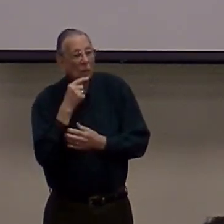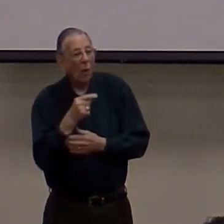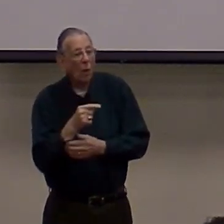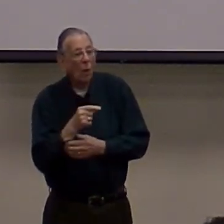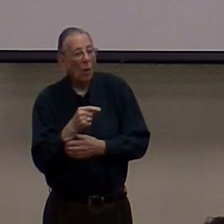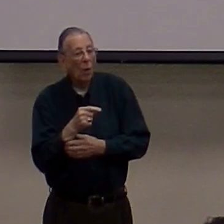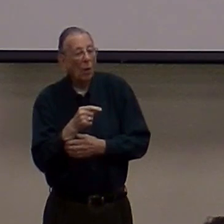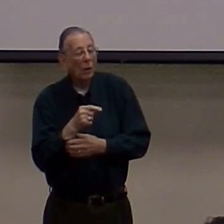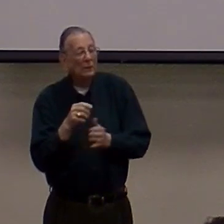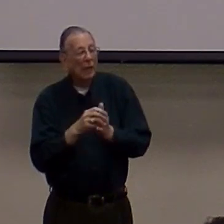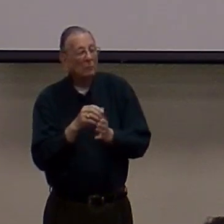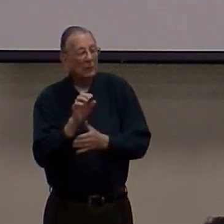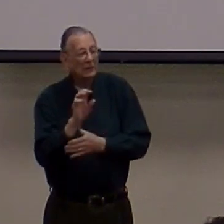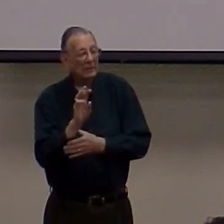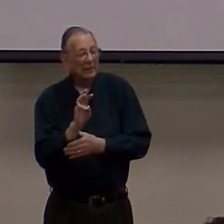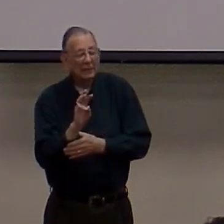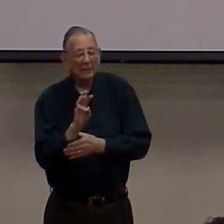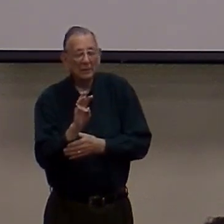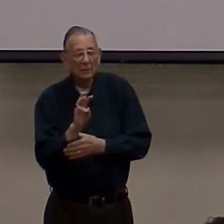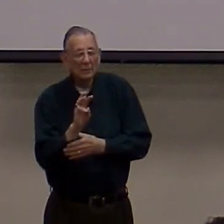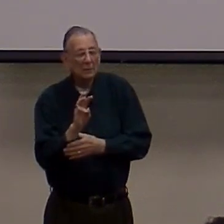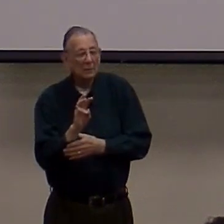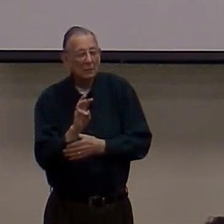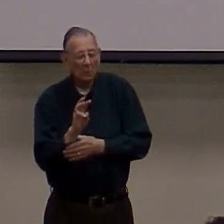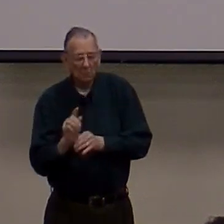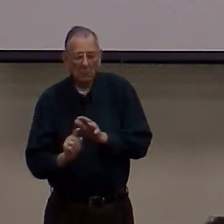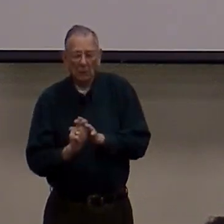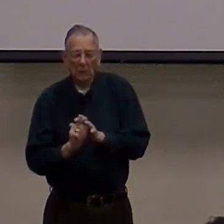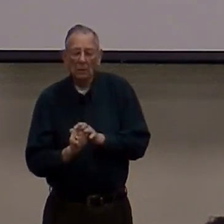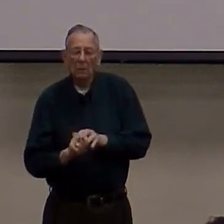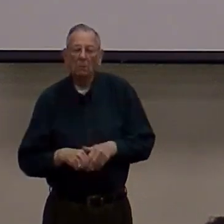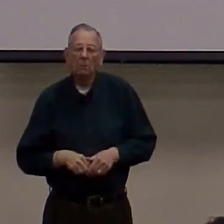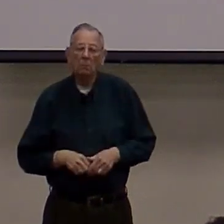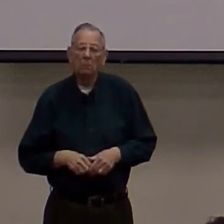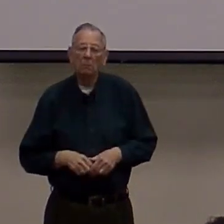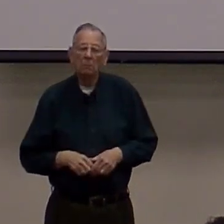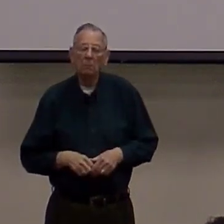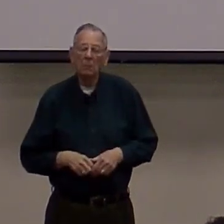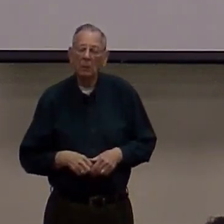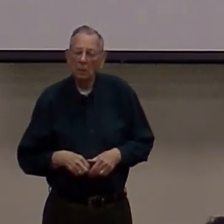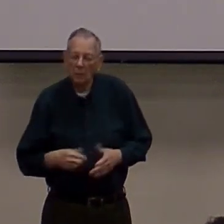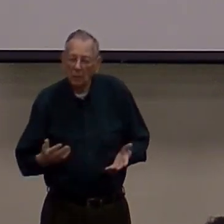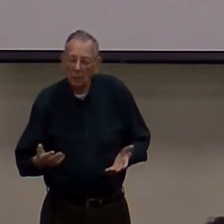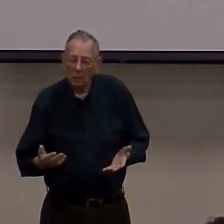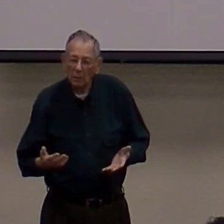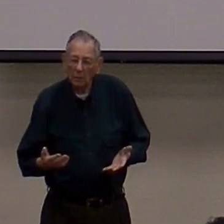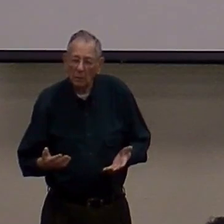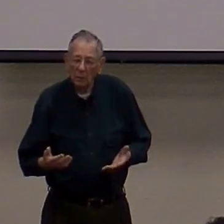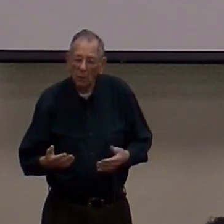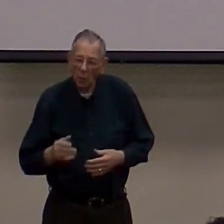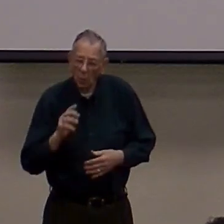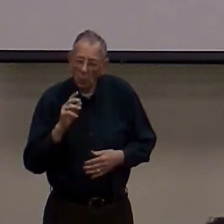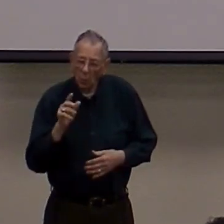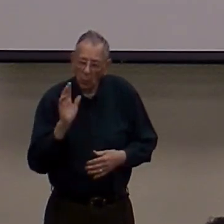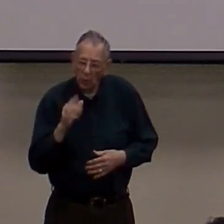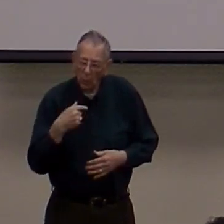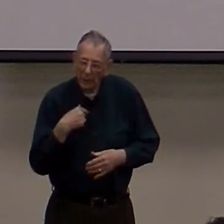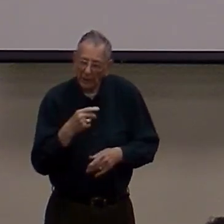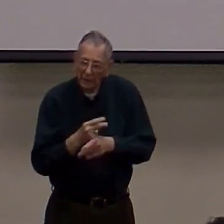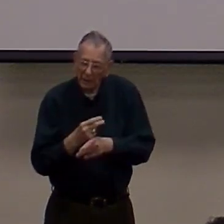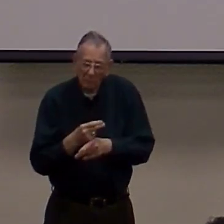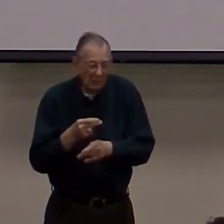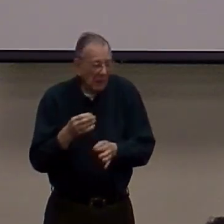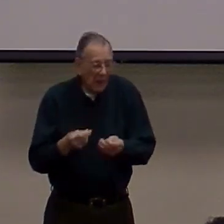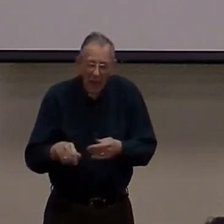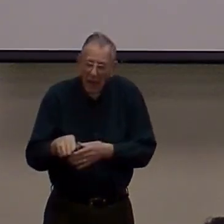Judges chapter 6, or his appearance to him is, he thinks, are we going to keep this land?